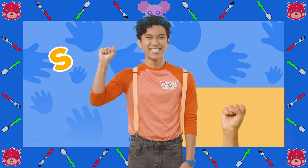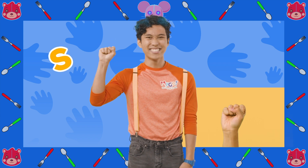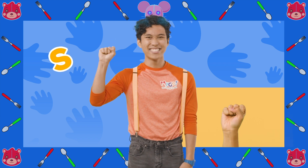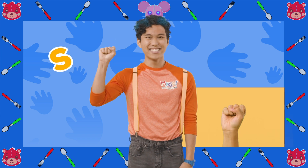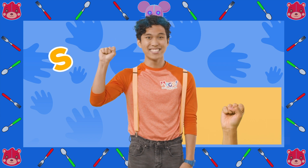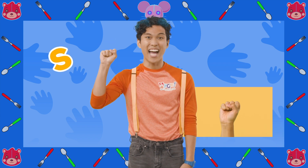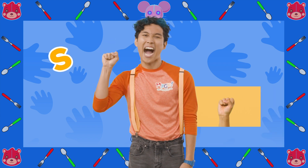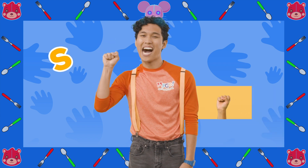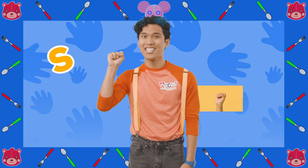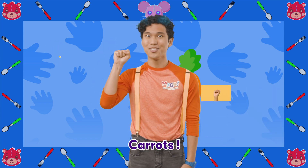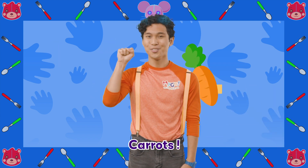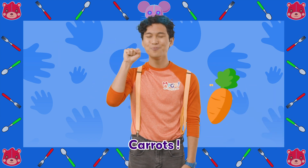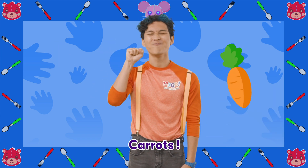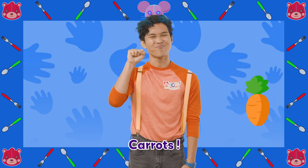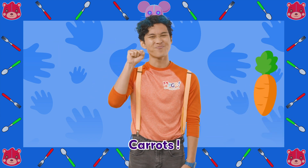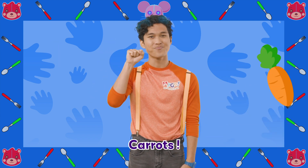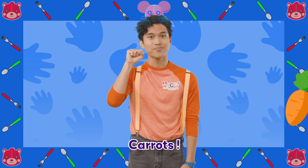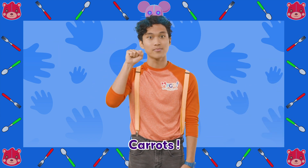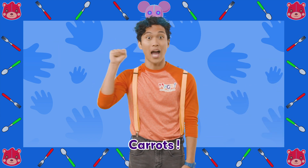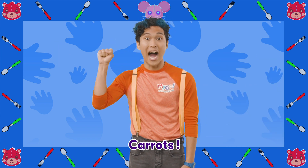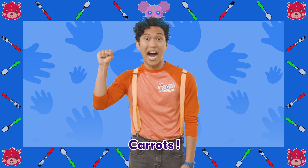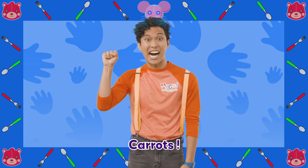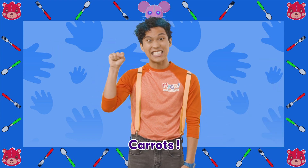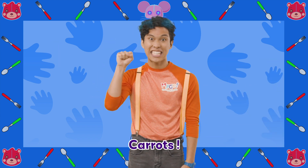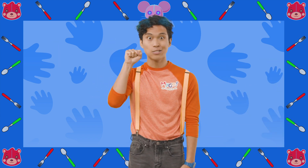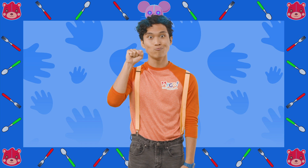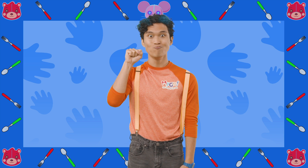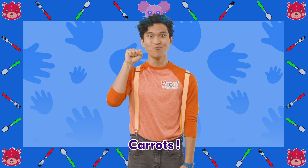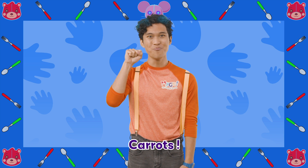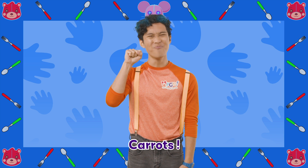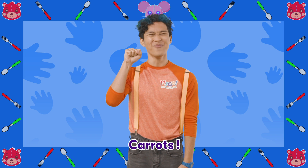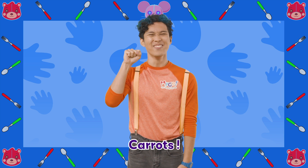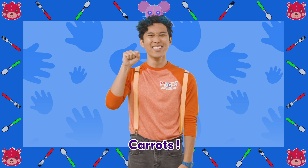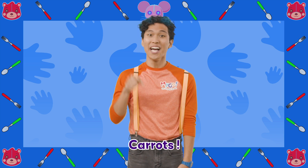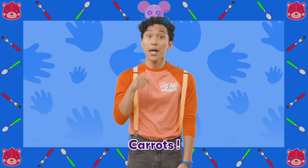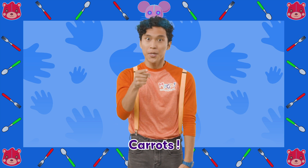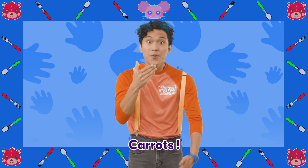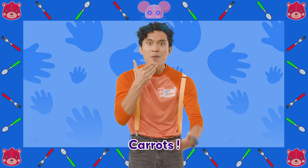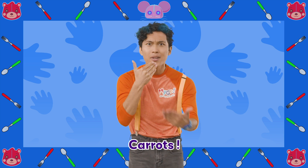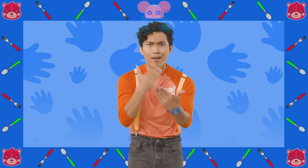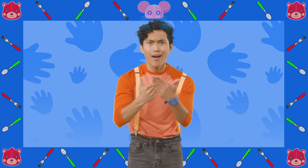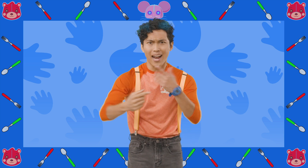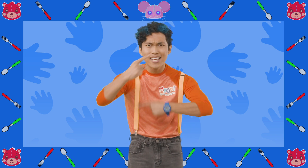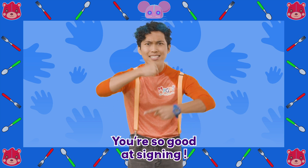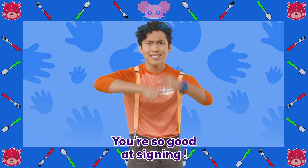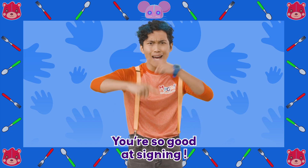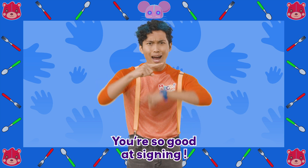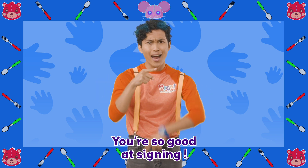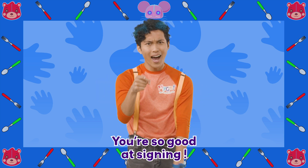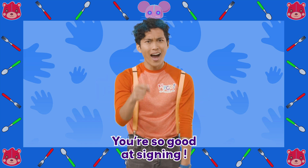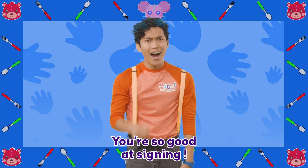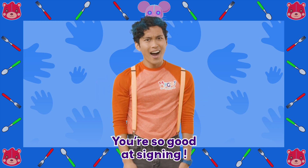S. Carrots. Carrots? You're so good at